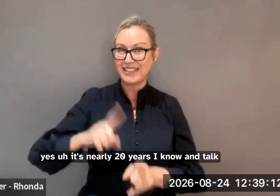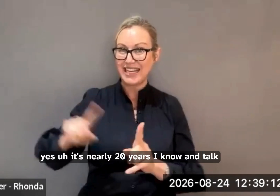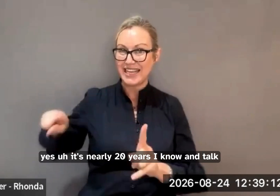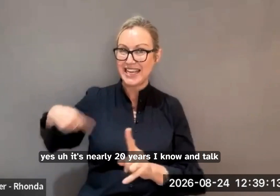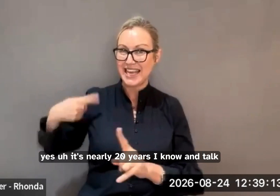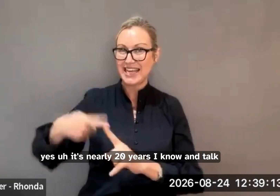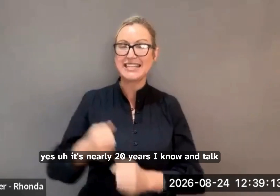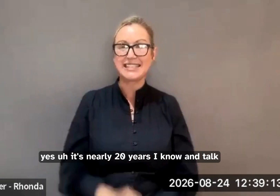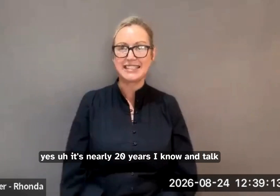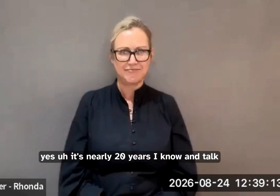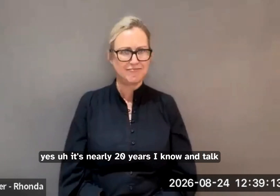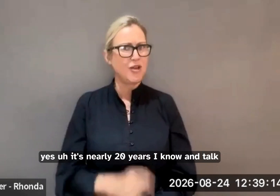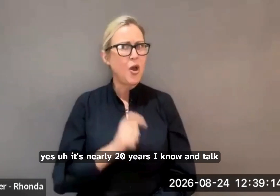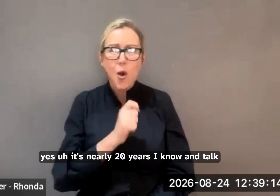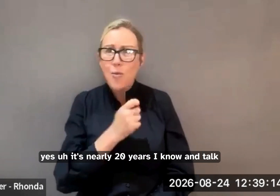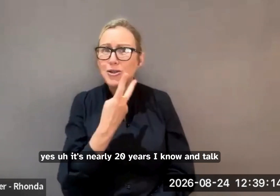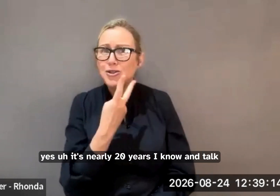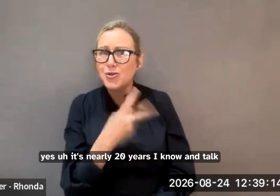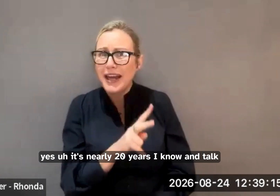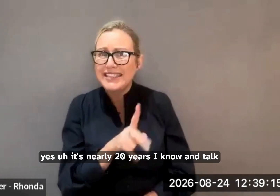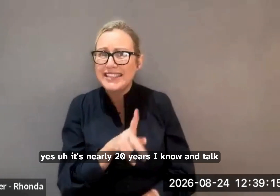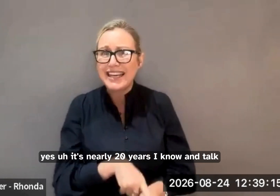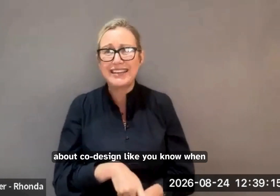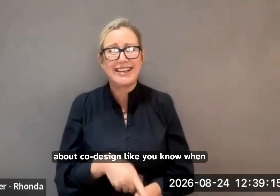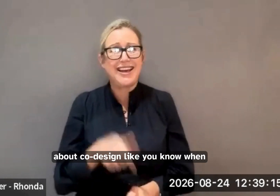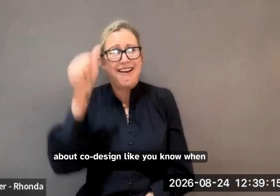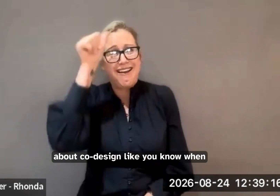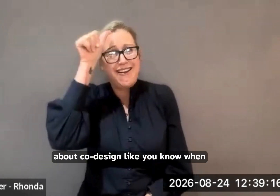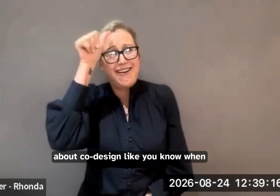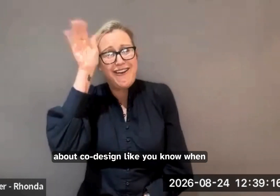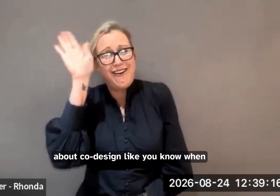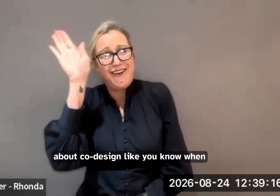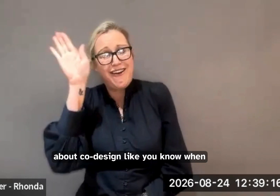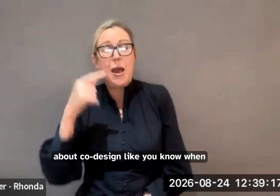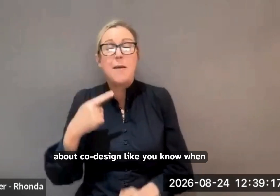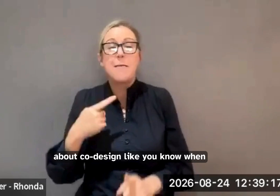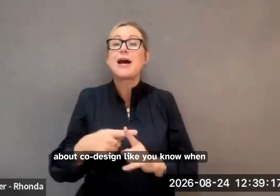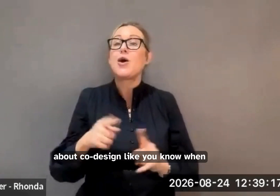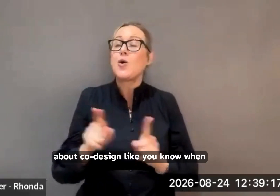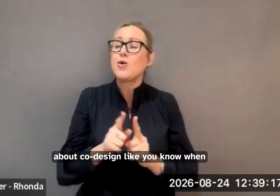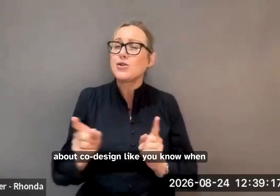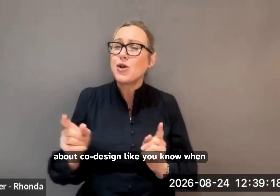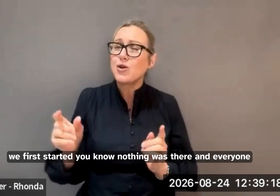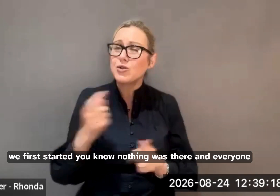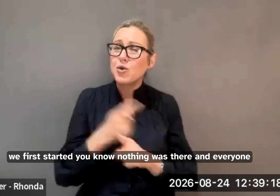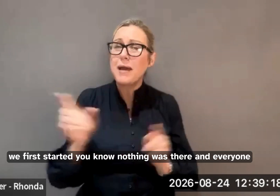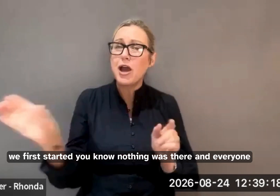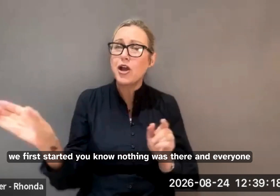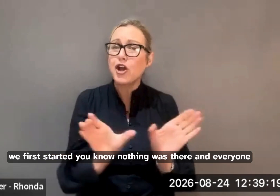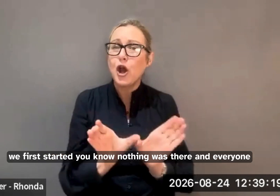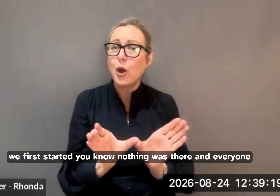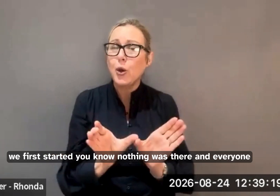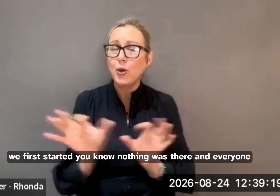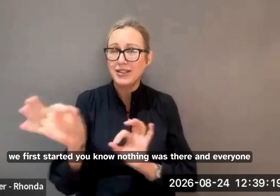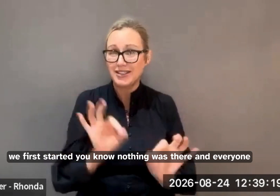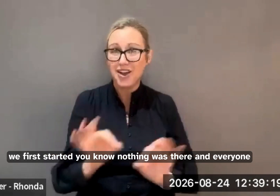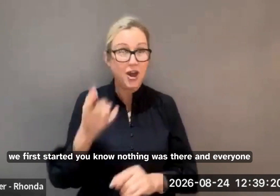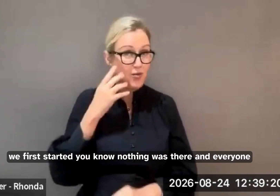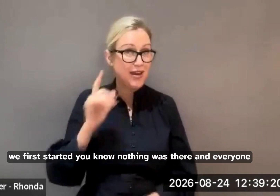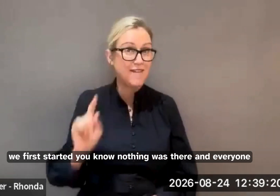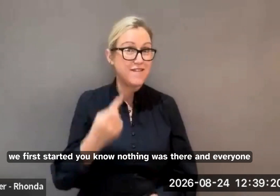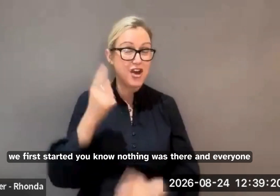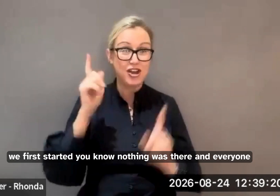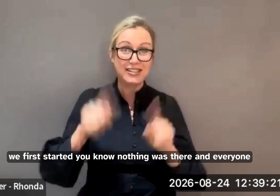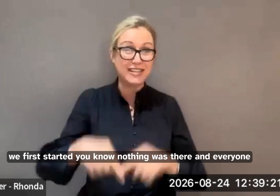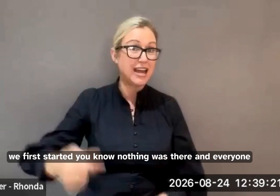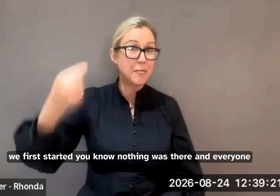Yes, it's nearly 20 years, Sharon. I know. And talk about co-design, like, Yeah. when we first started, nothing